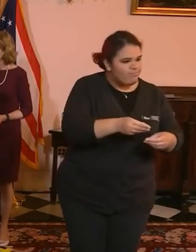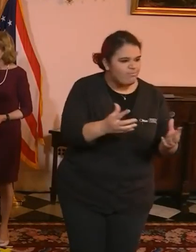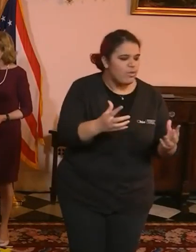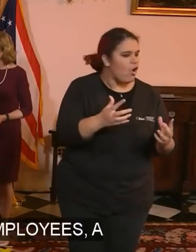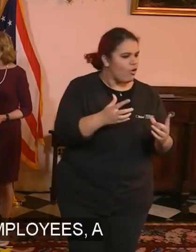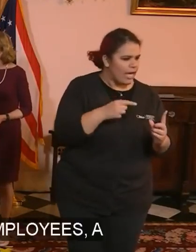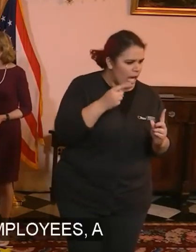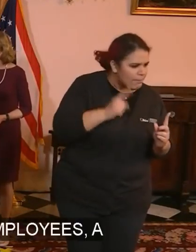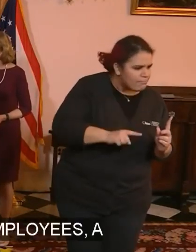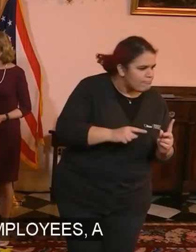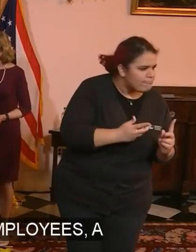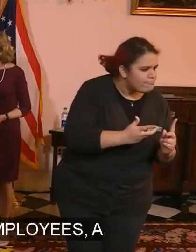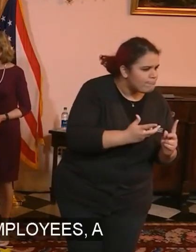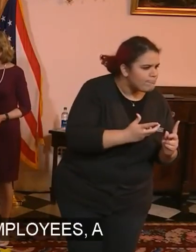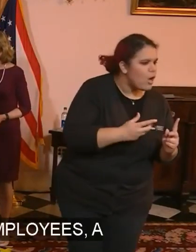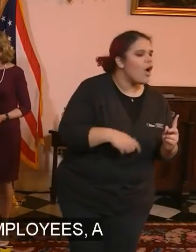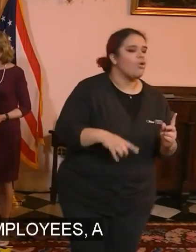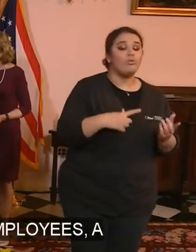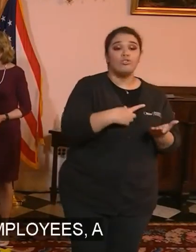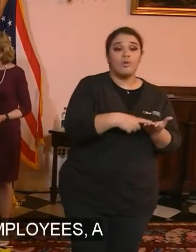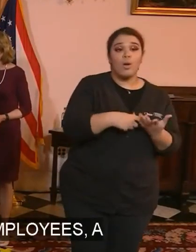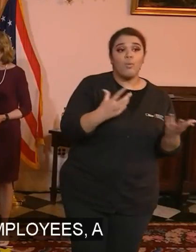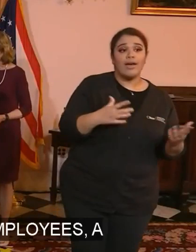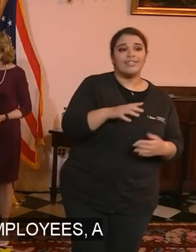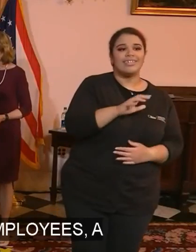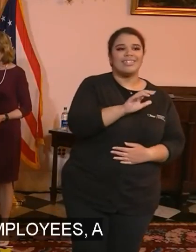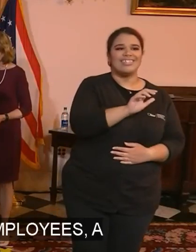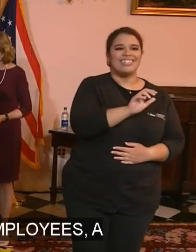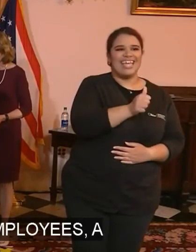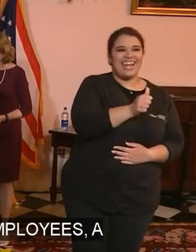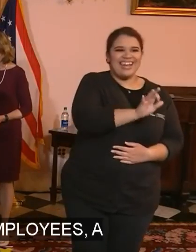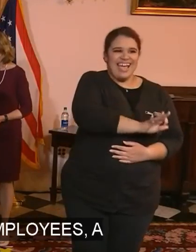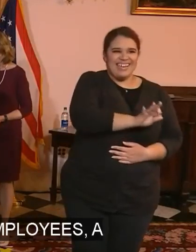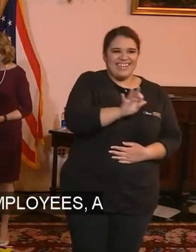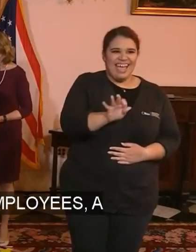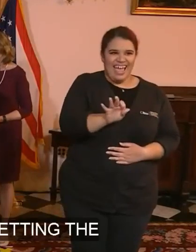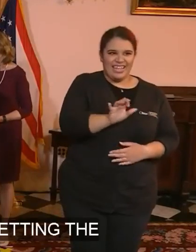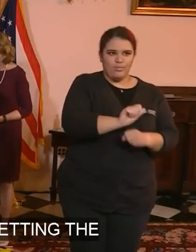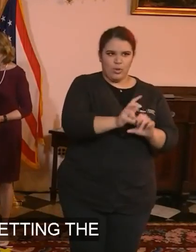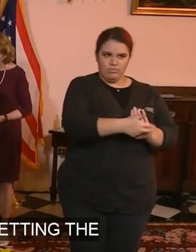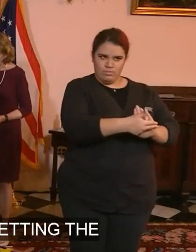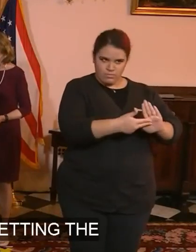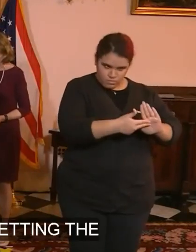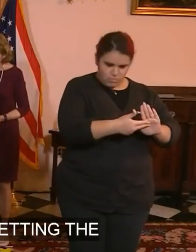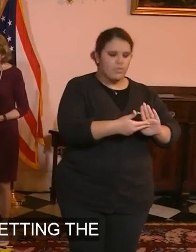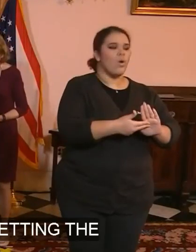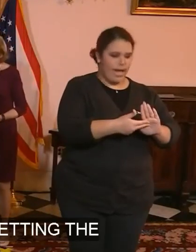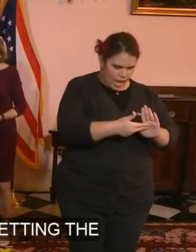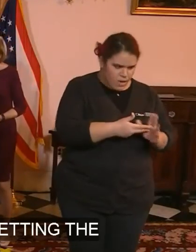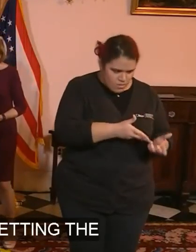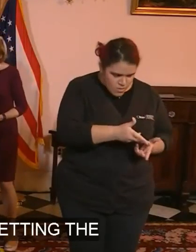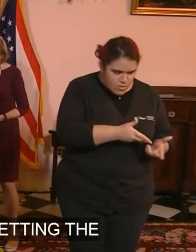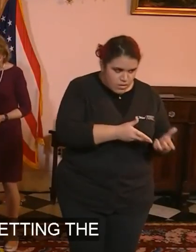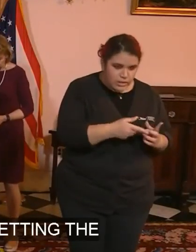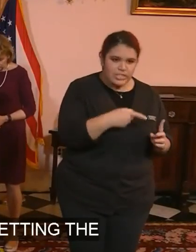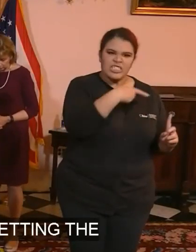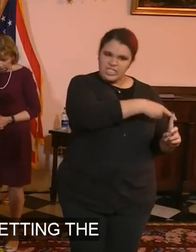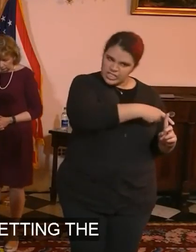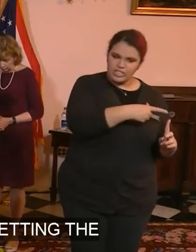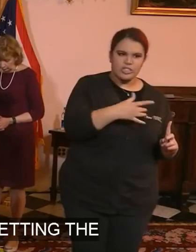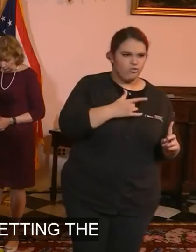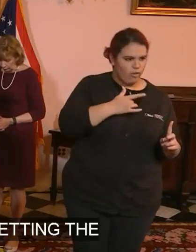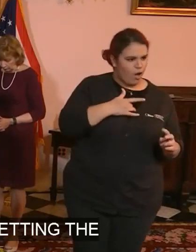you're about getting them unemployment compensation access to it, he was very